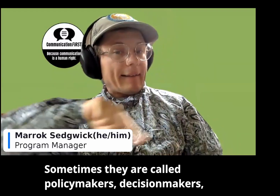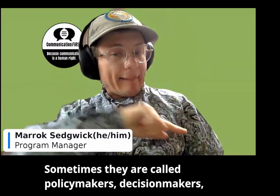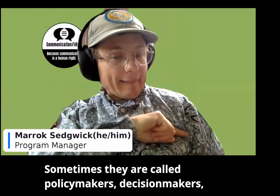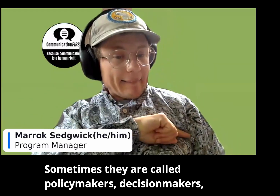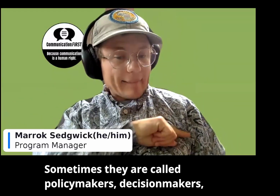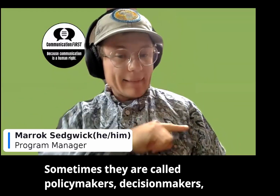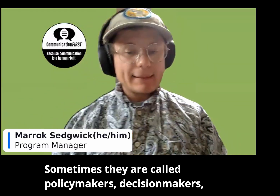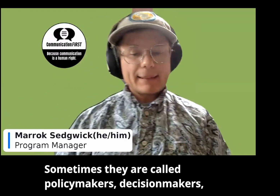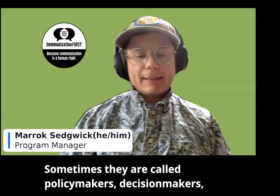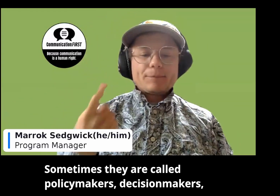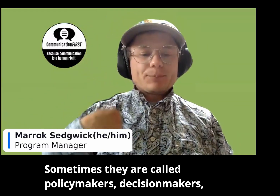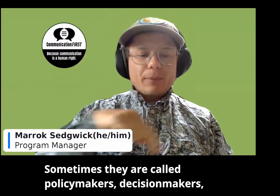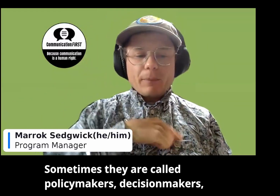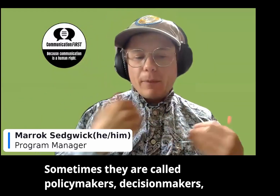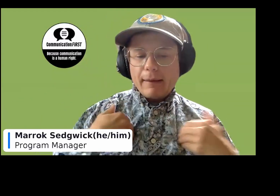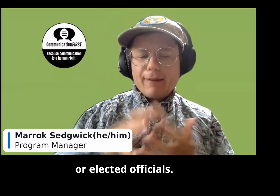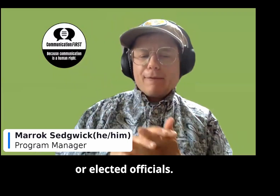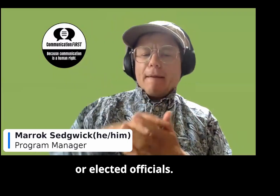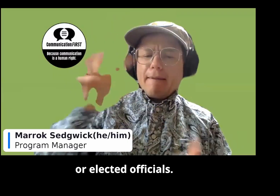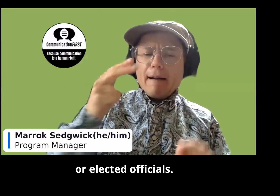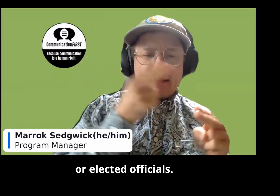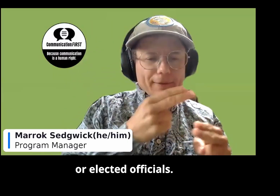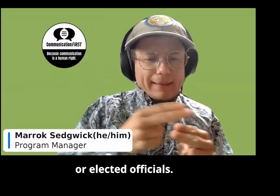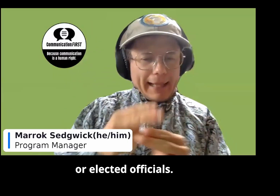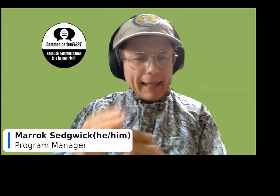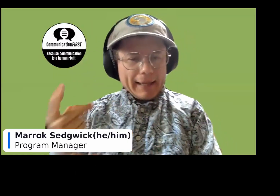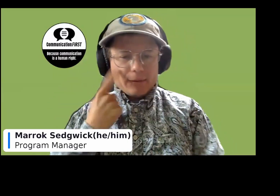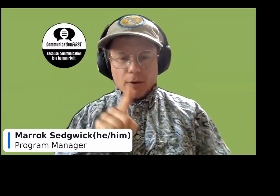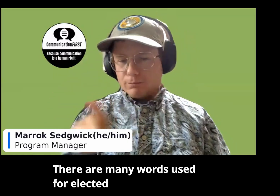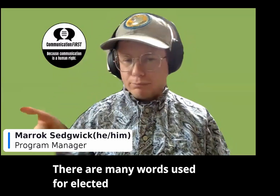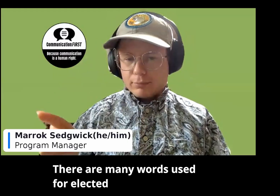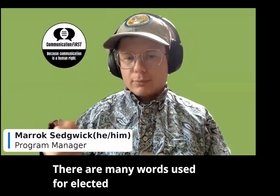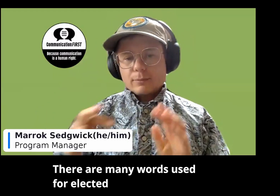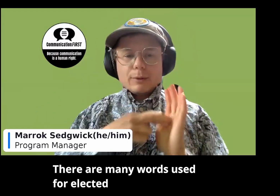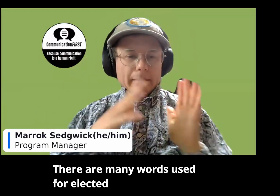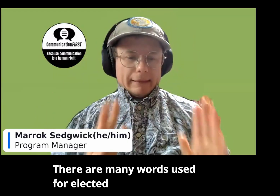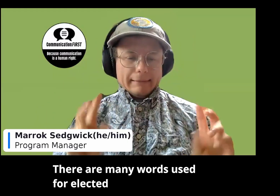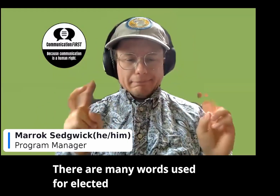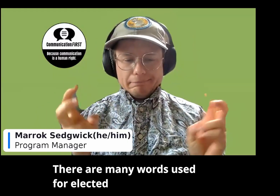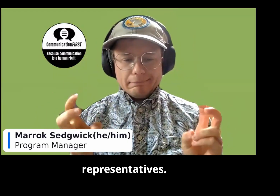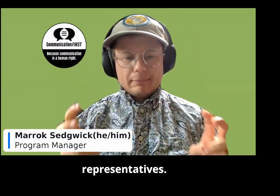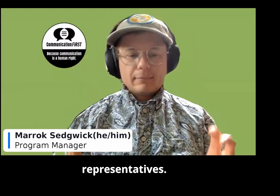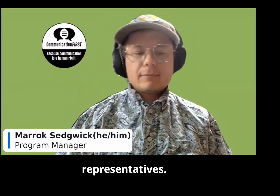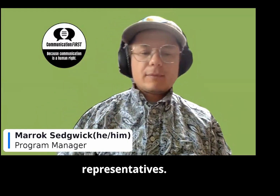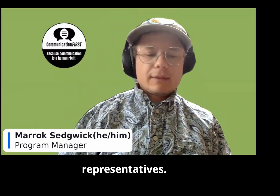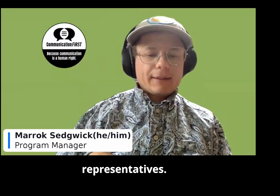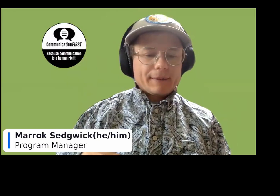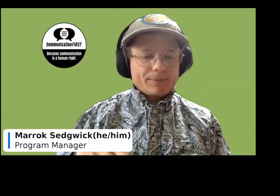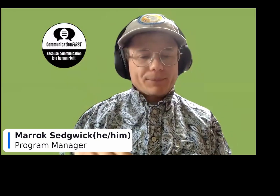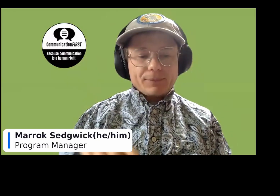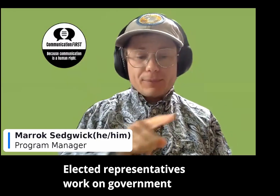called policy makers, decision makers, or elected officials. There are many words used for elected